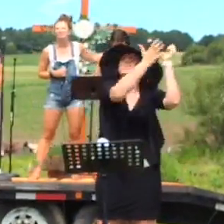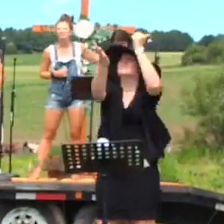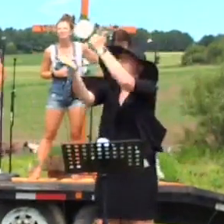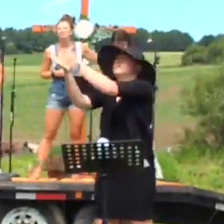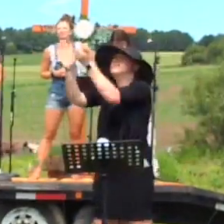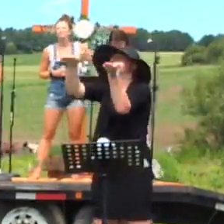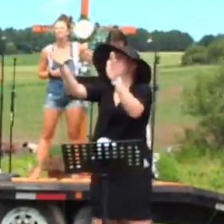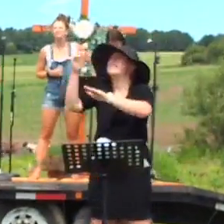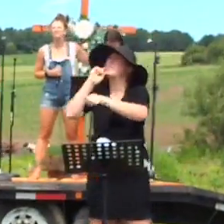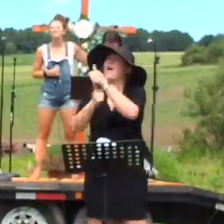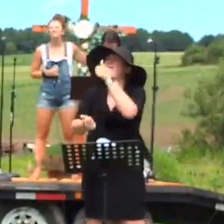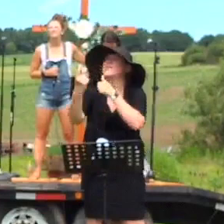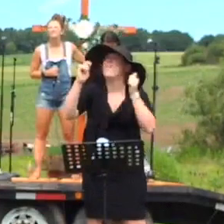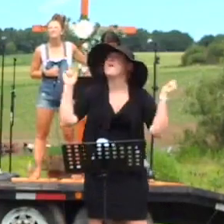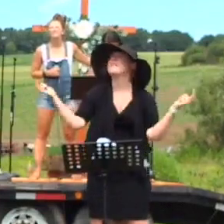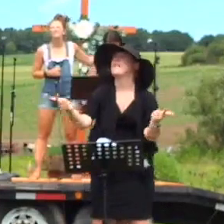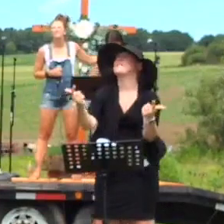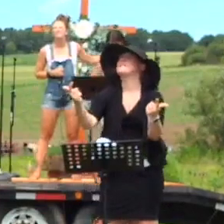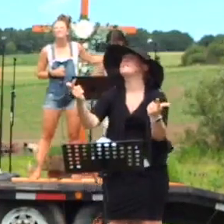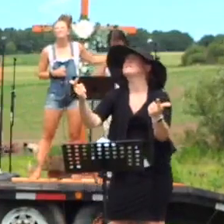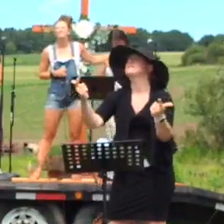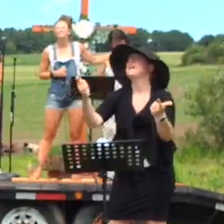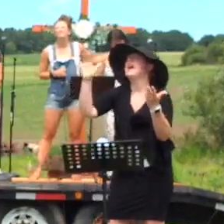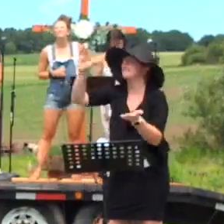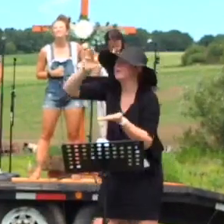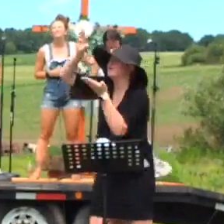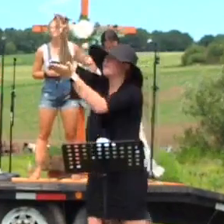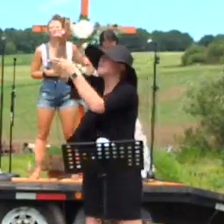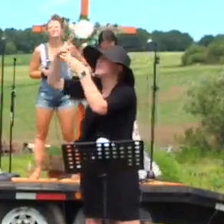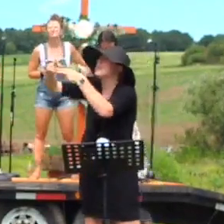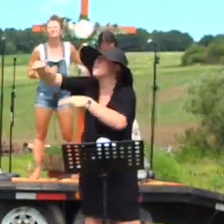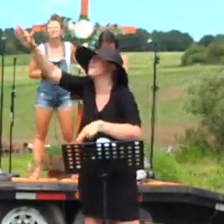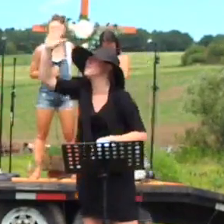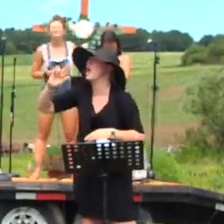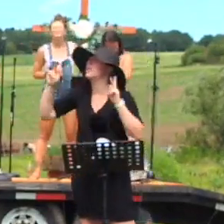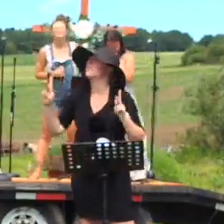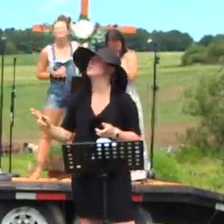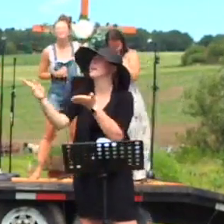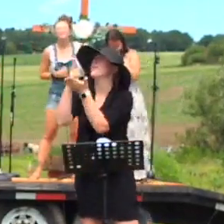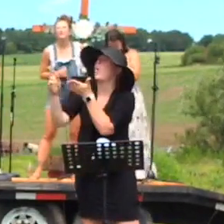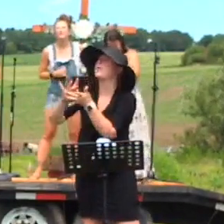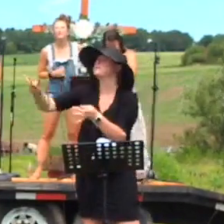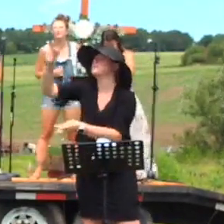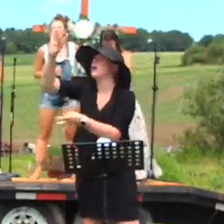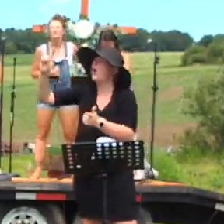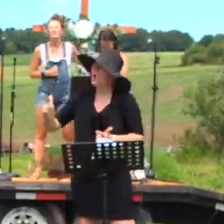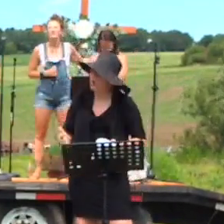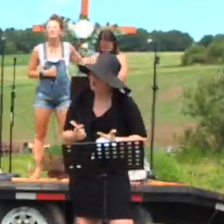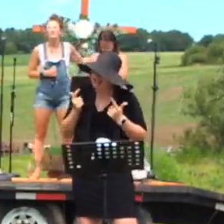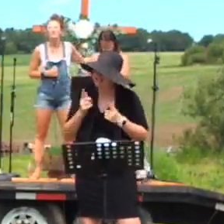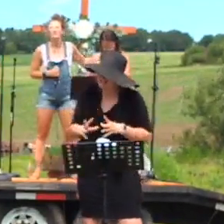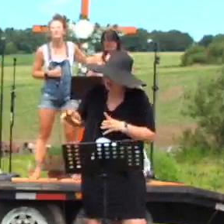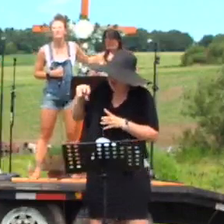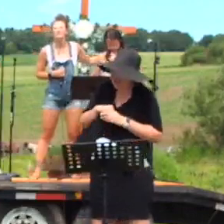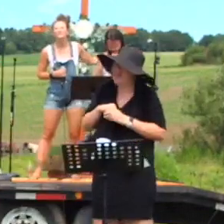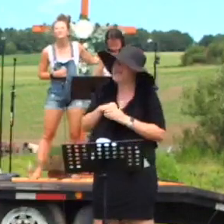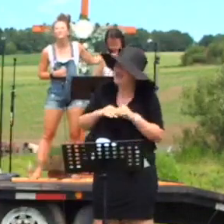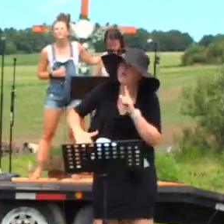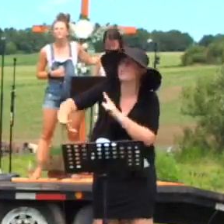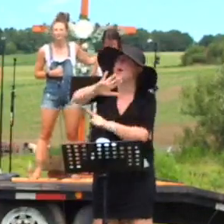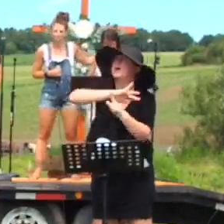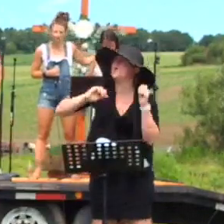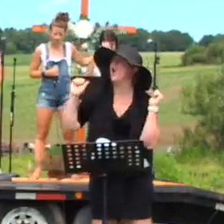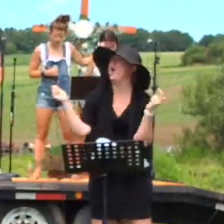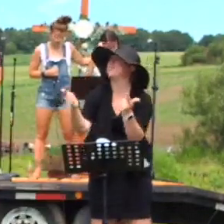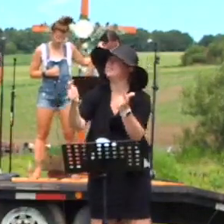us. And we lift this up in the name of God and the person of the Holy Spirit, who lives with and in each one of us